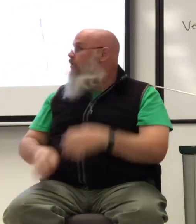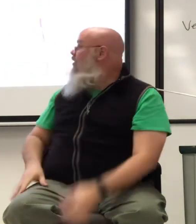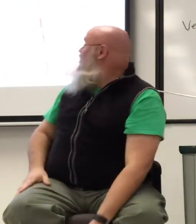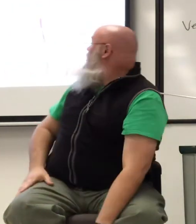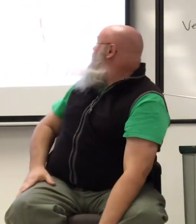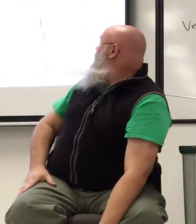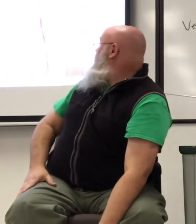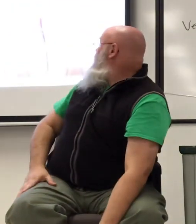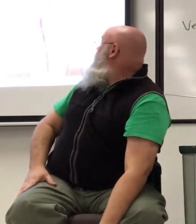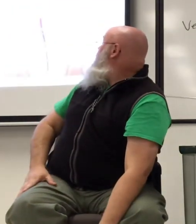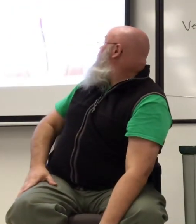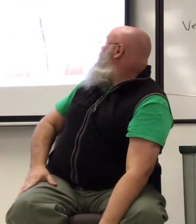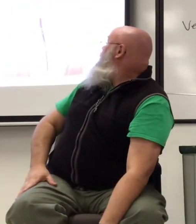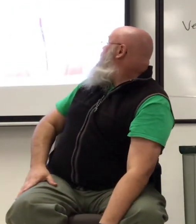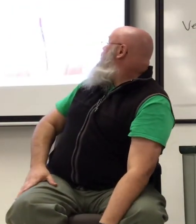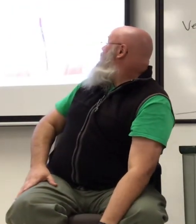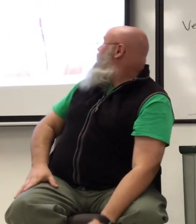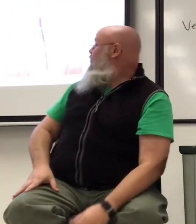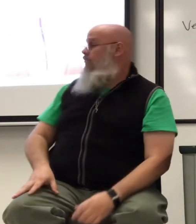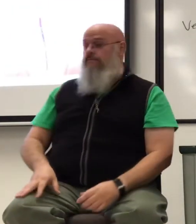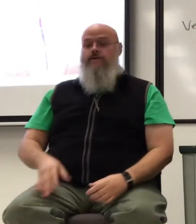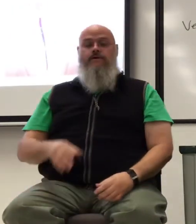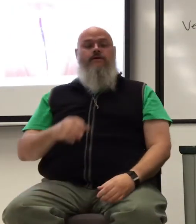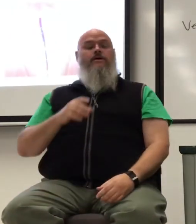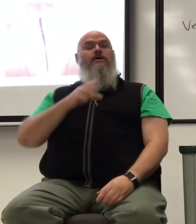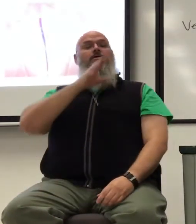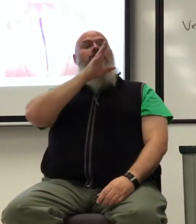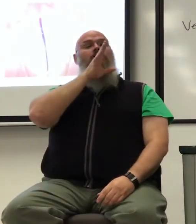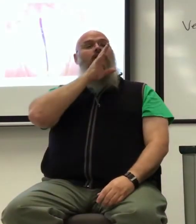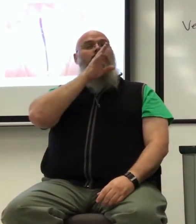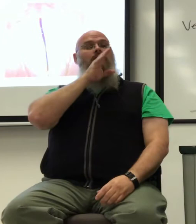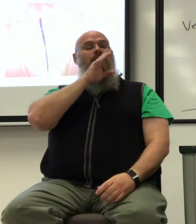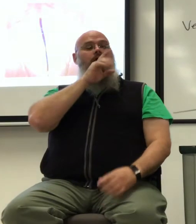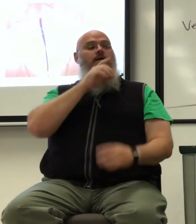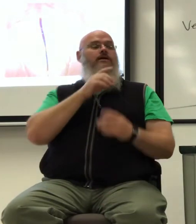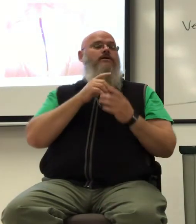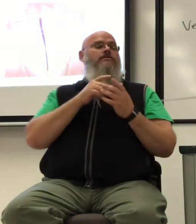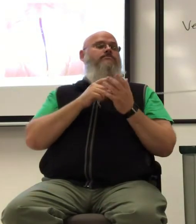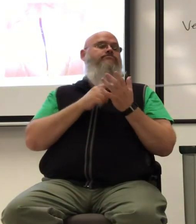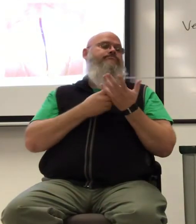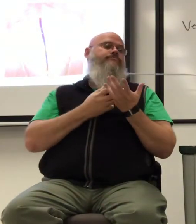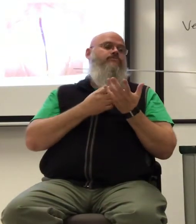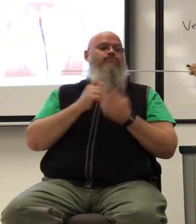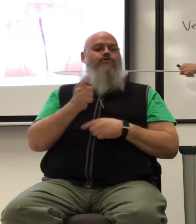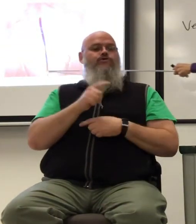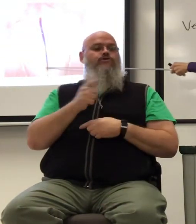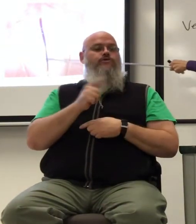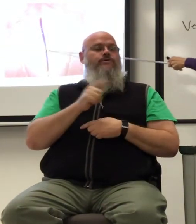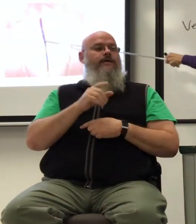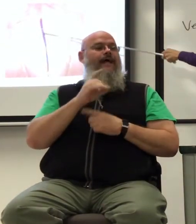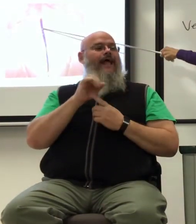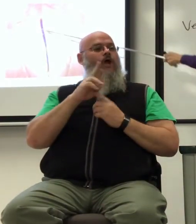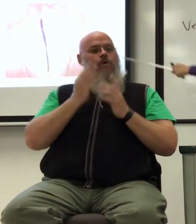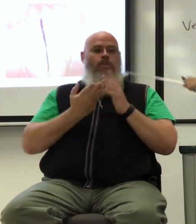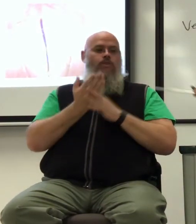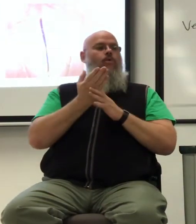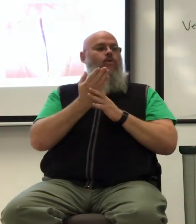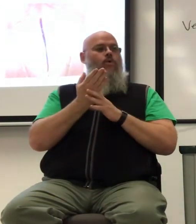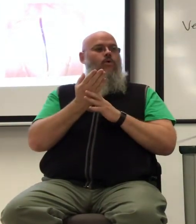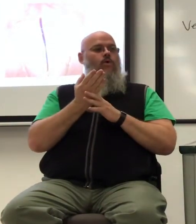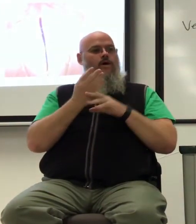cords are open. And so talking is actually the intermittent release of exhaled air. You force air to whistle through that